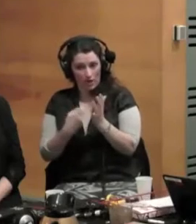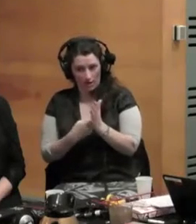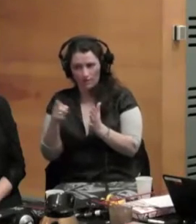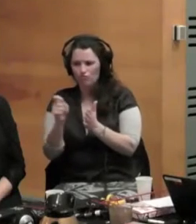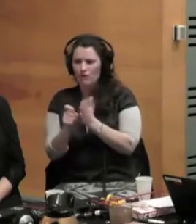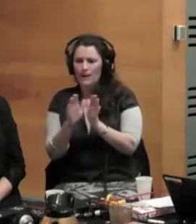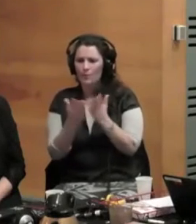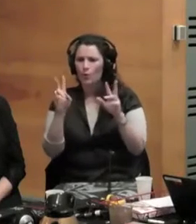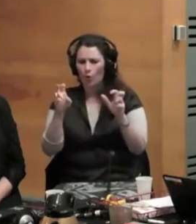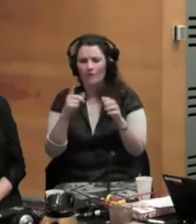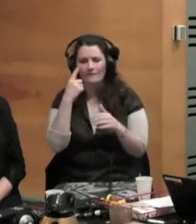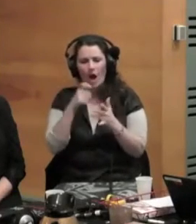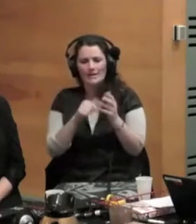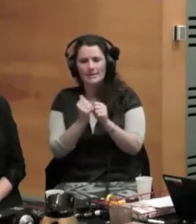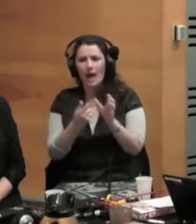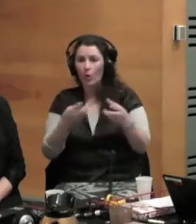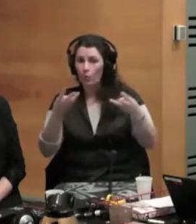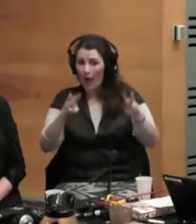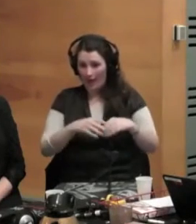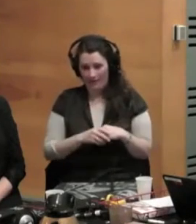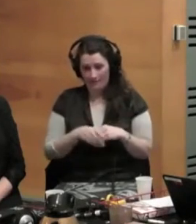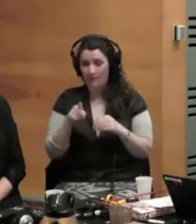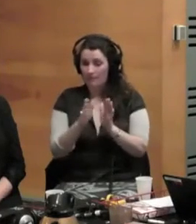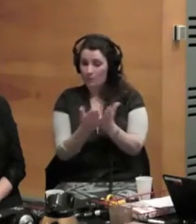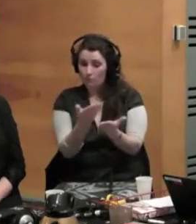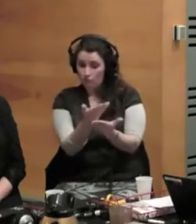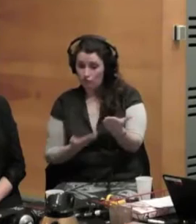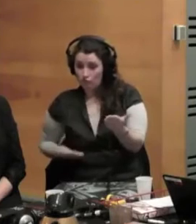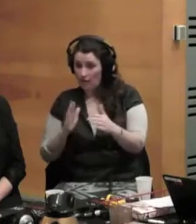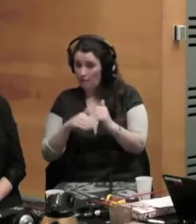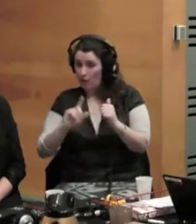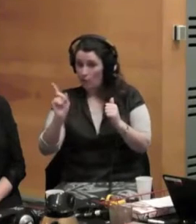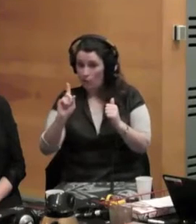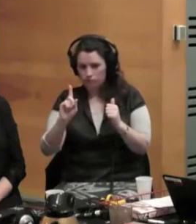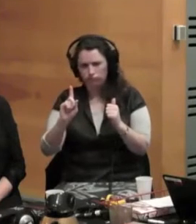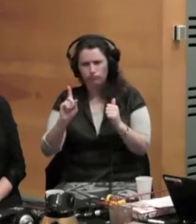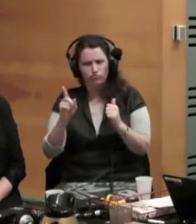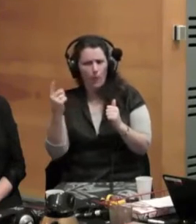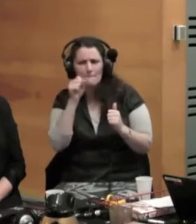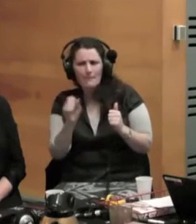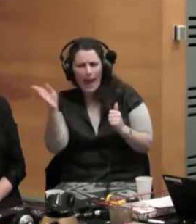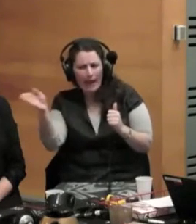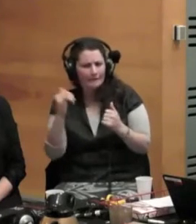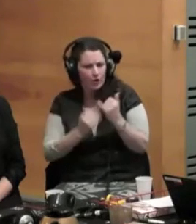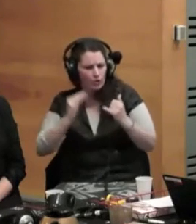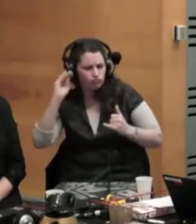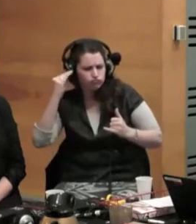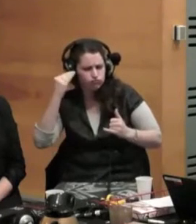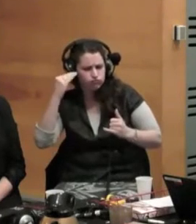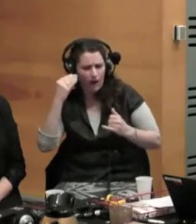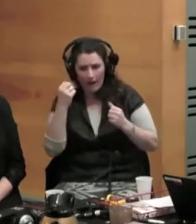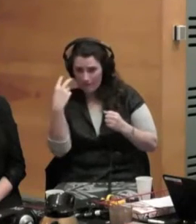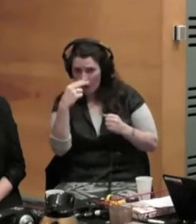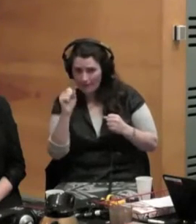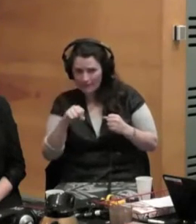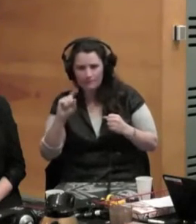Way, and it's the story of a man very determined not to let his blindness get in the way of whatever